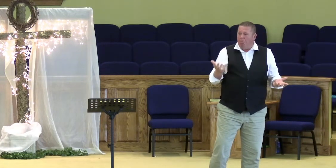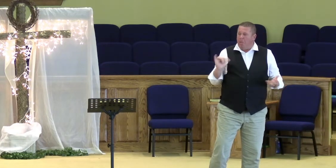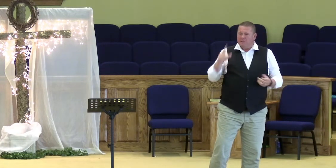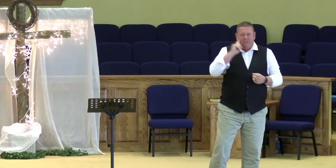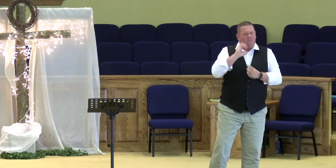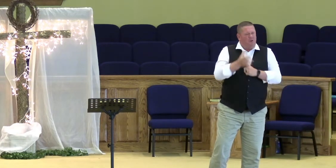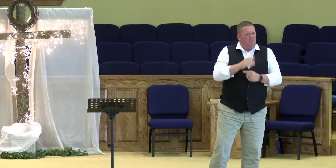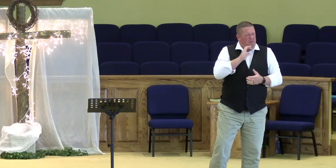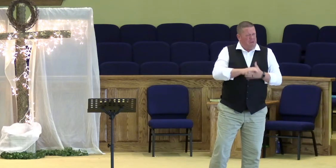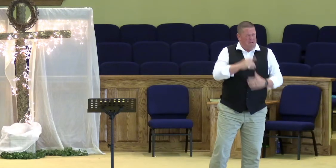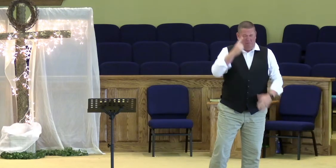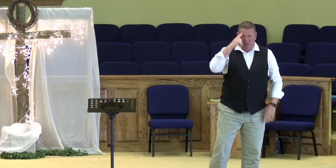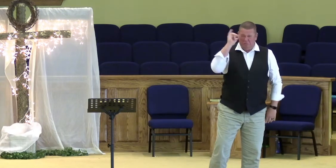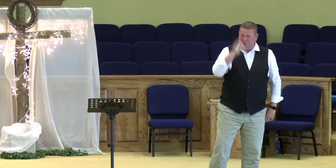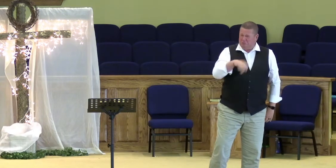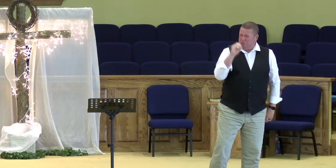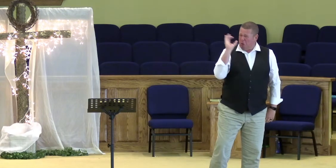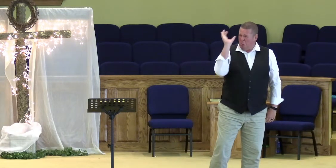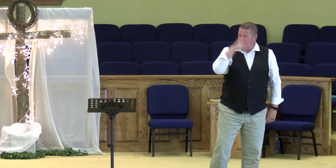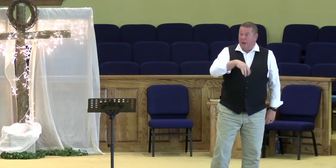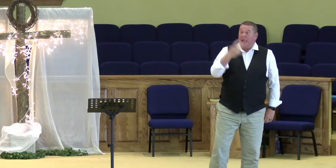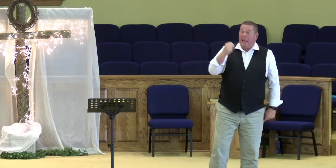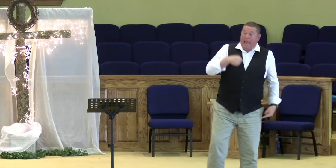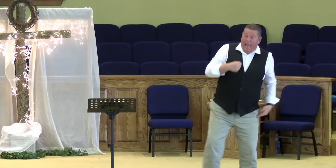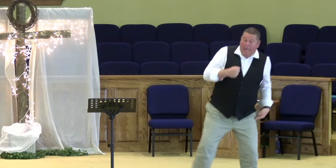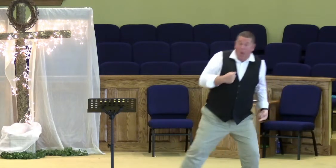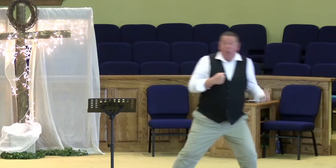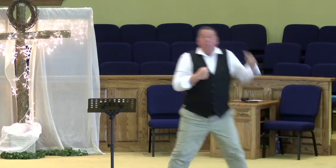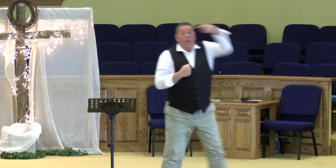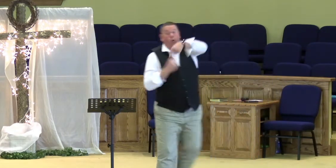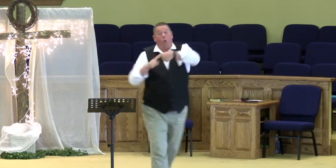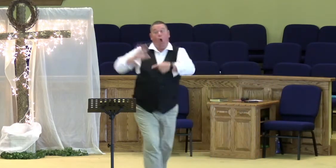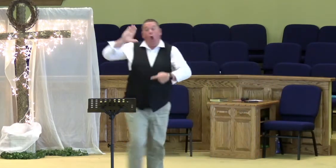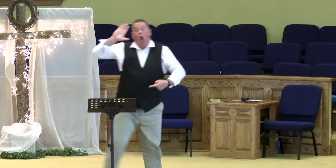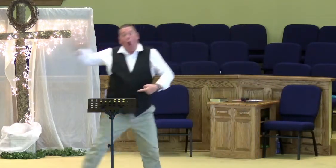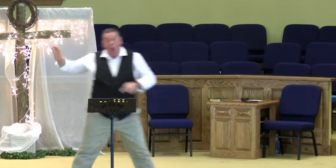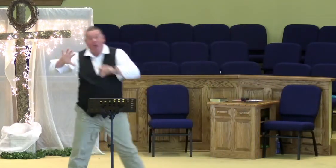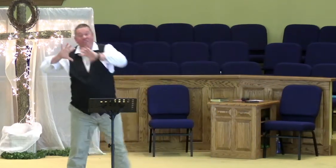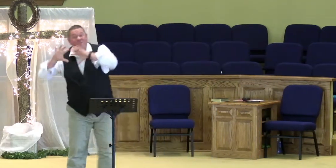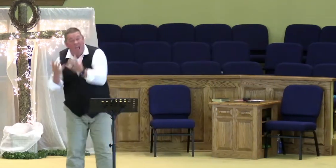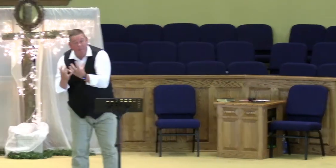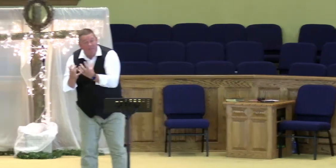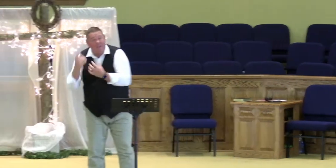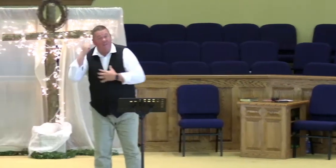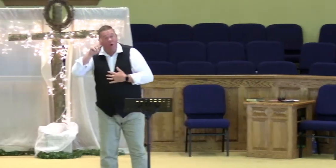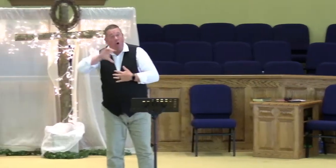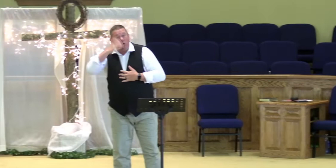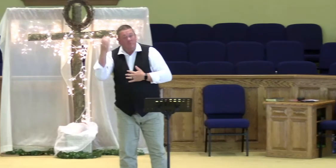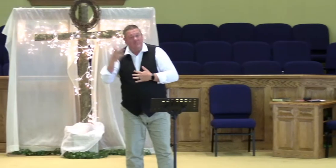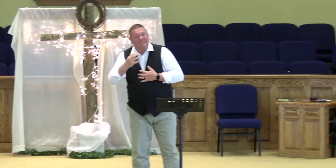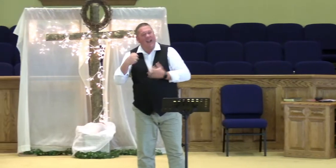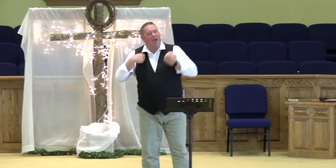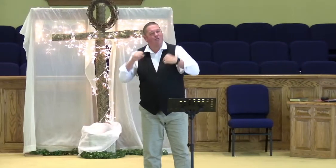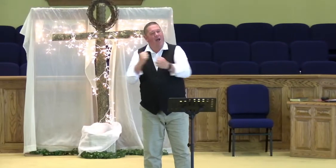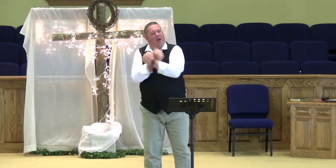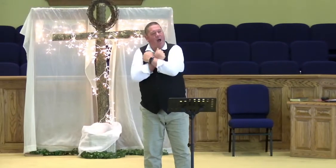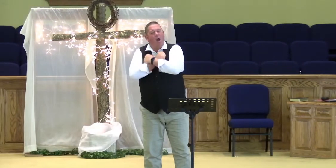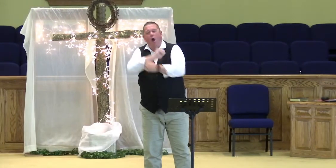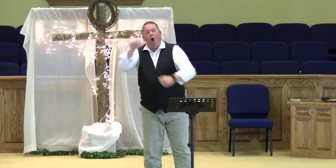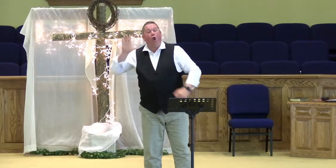store for 5 minutes. I'm like, well, that's deaf culture. And my wife's like, that's so weird. Then we go to her side of the family for Christmas, and I try to hug